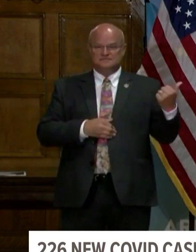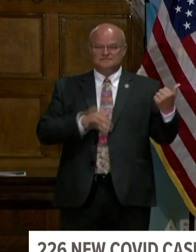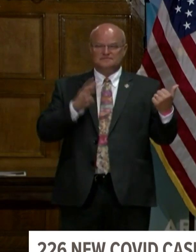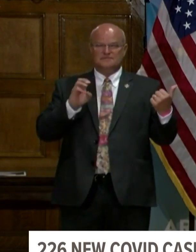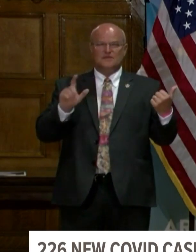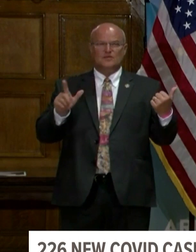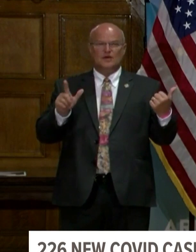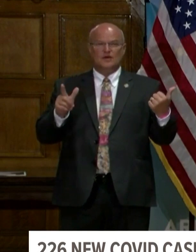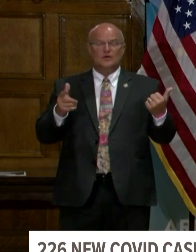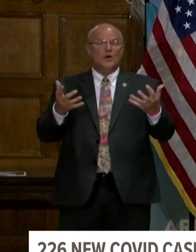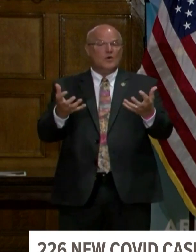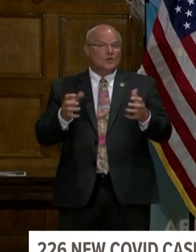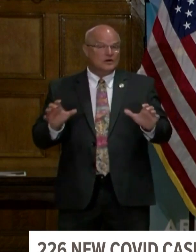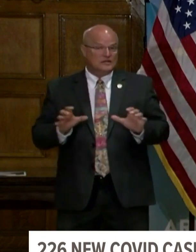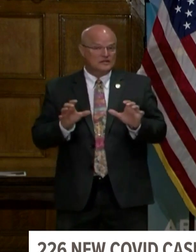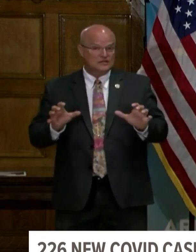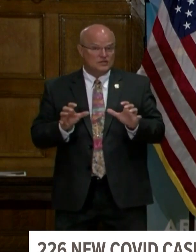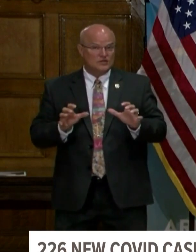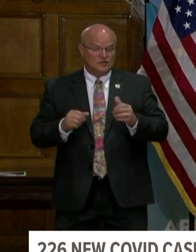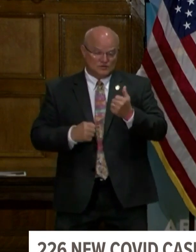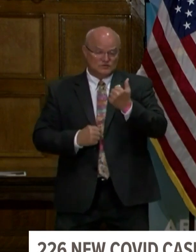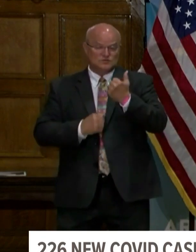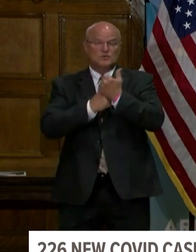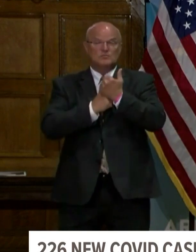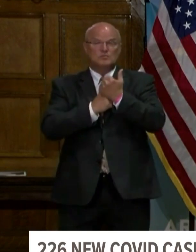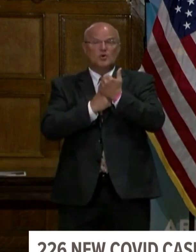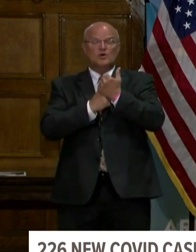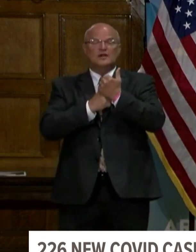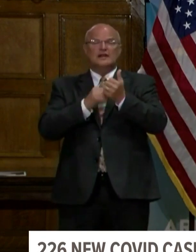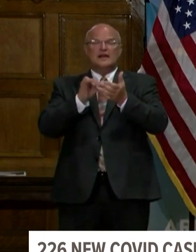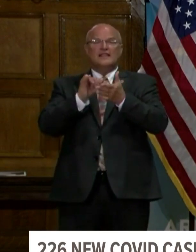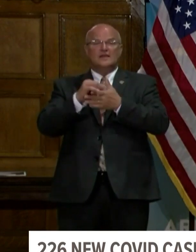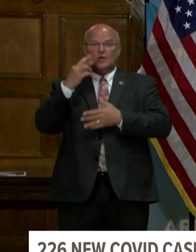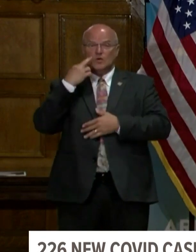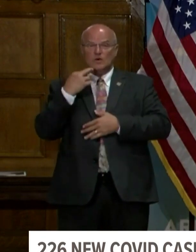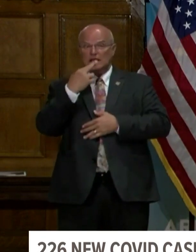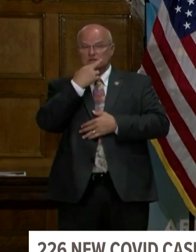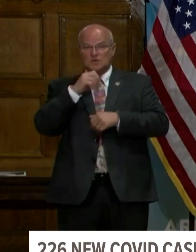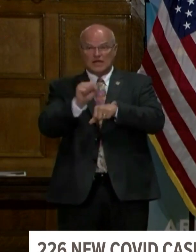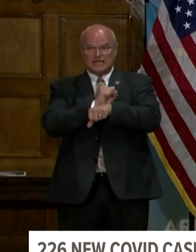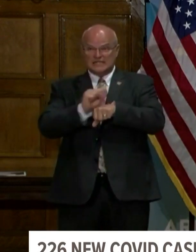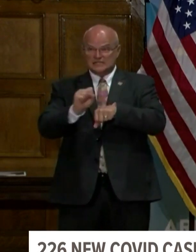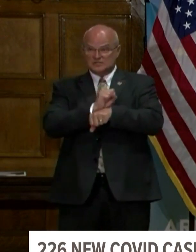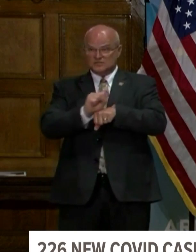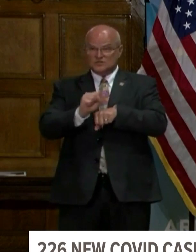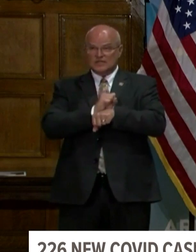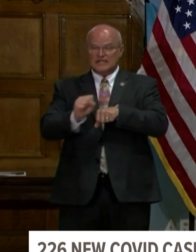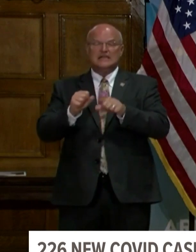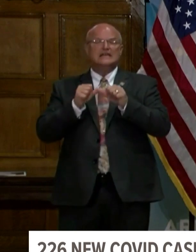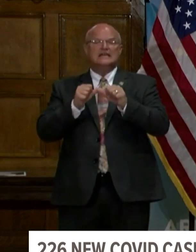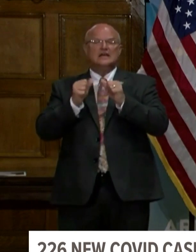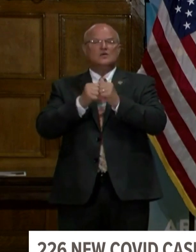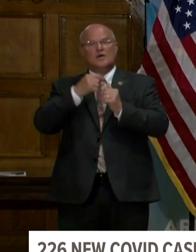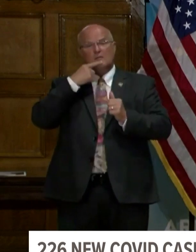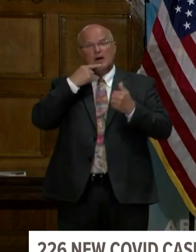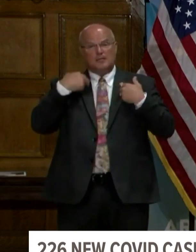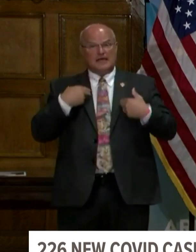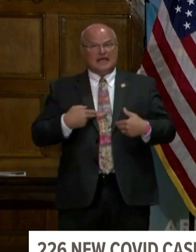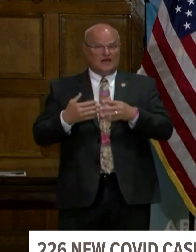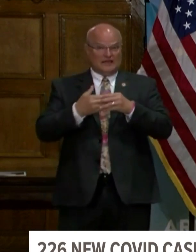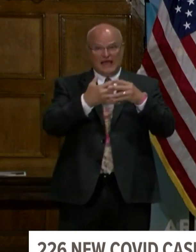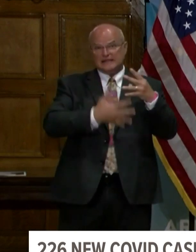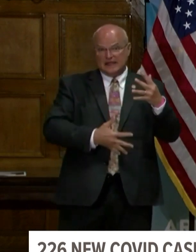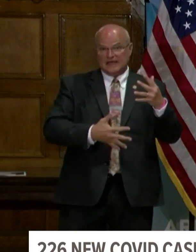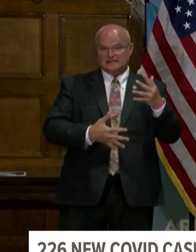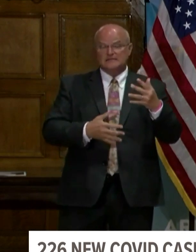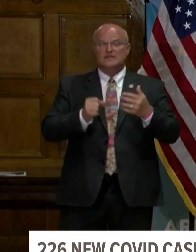Well, what we want to do is to support the restaurant industry consistent with public health